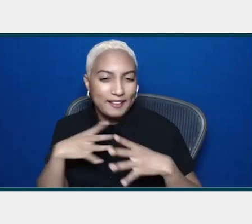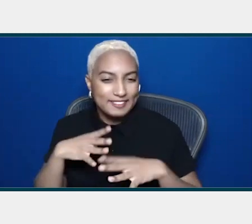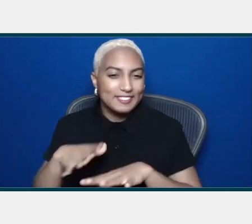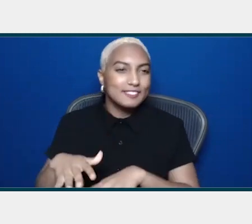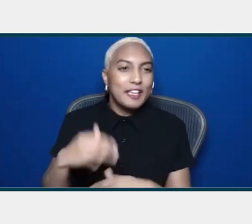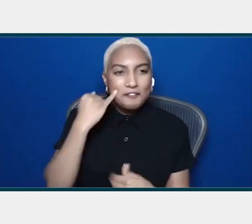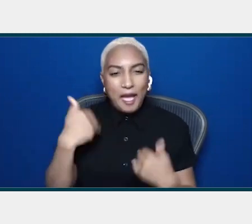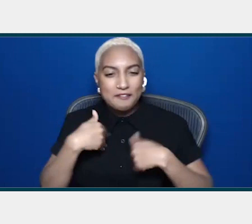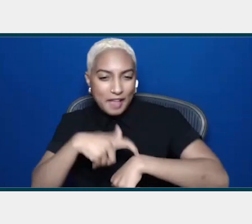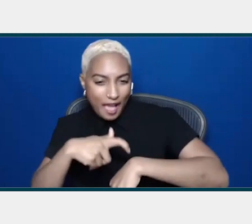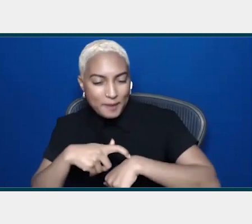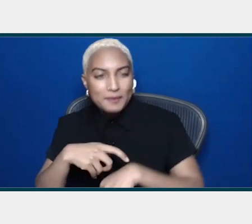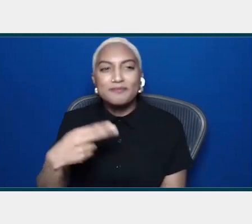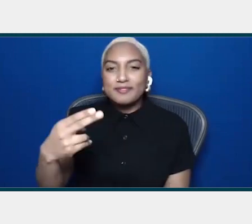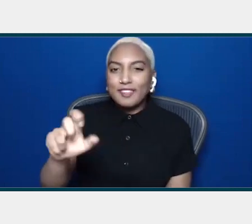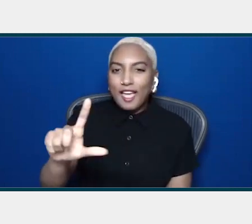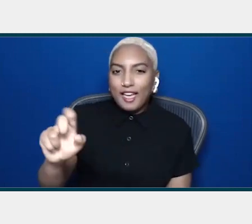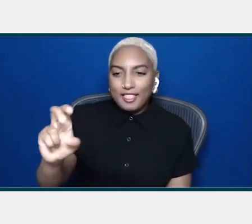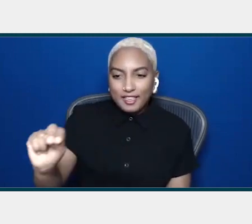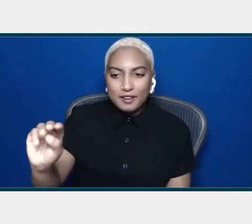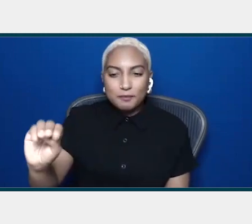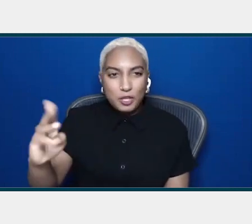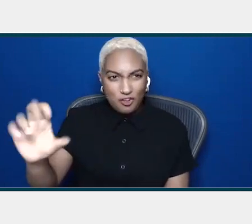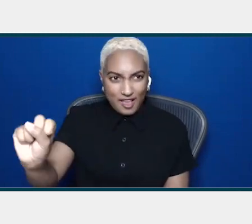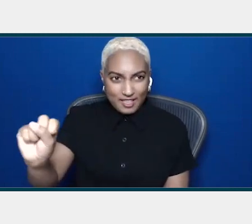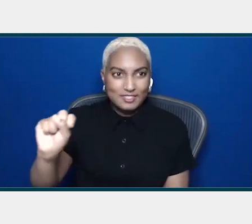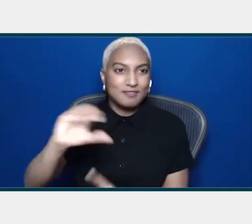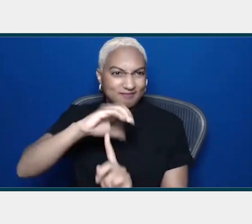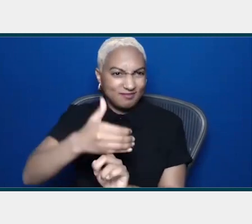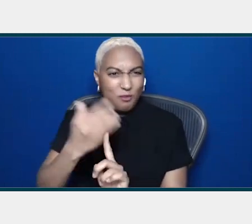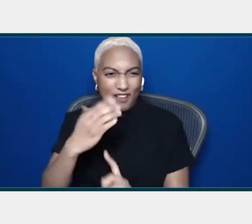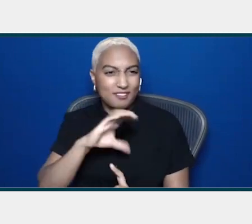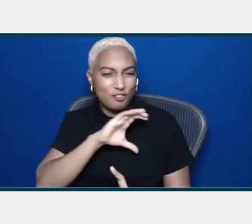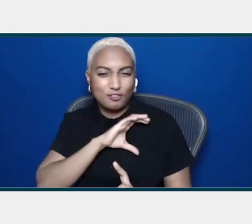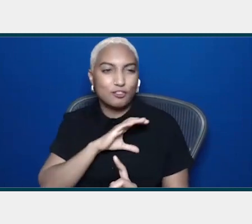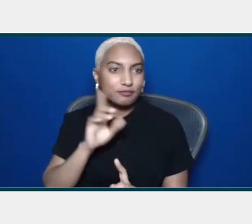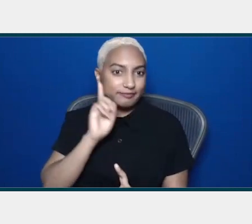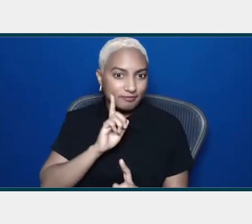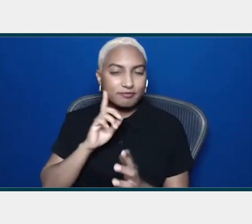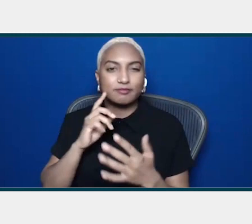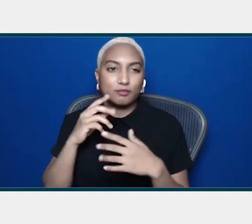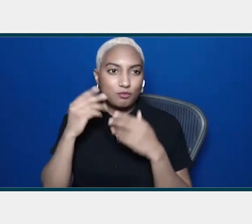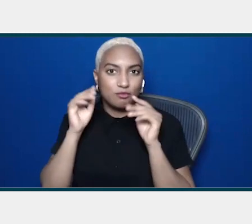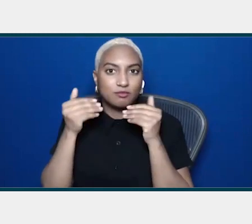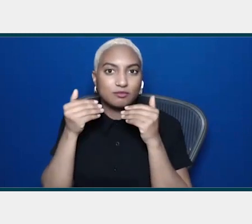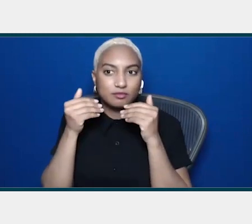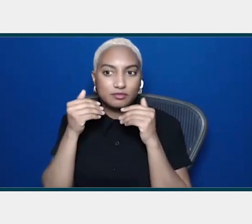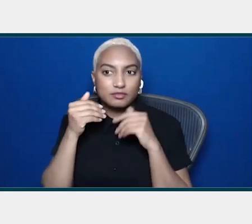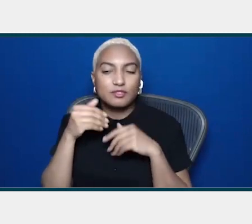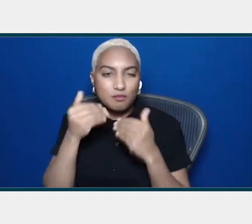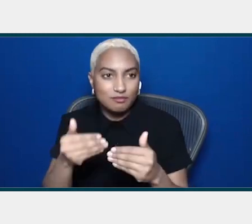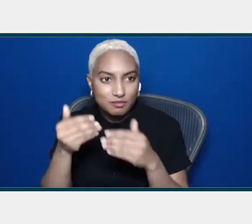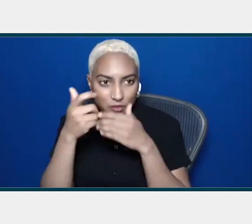Death, as played by Helen Mirren, is saying to the main female protagonist, I don't know the actress's